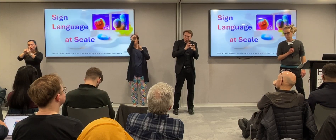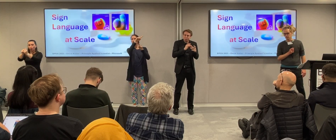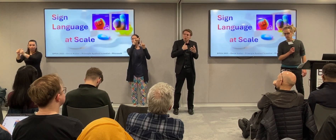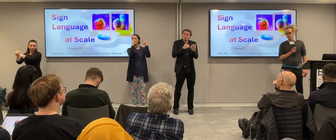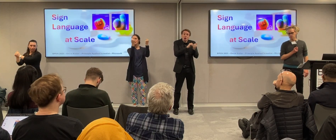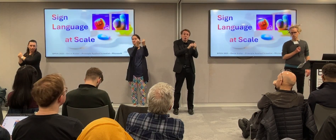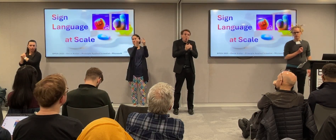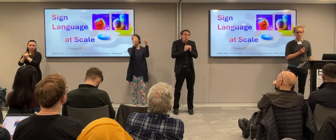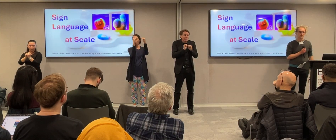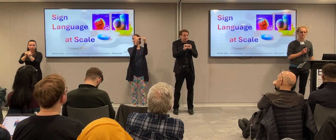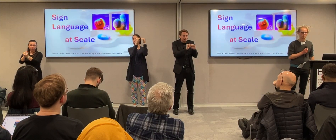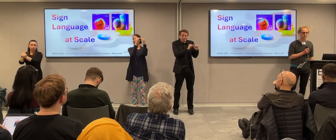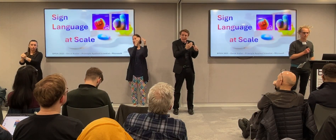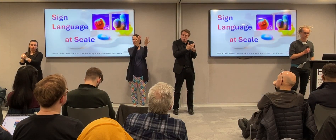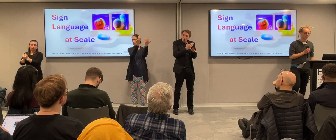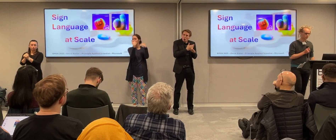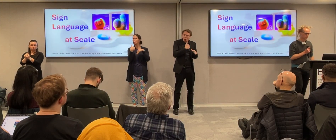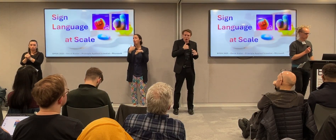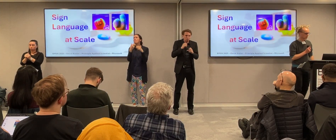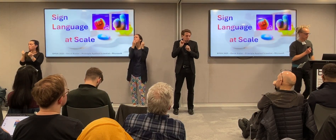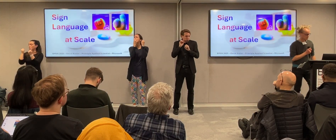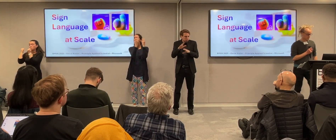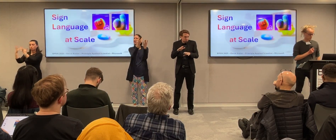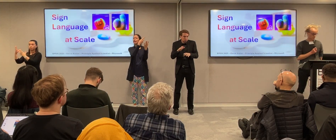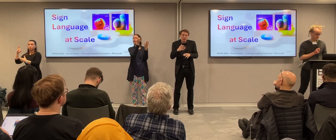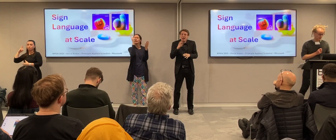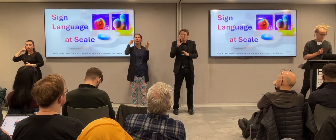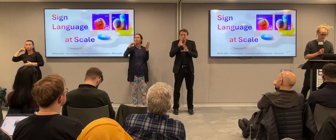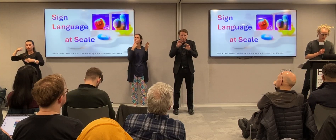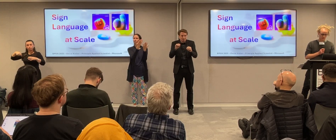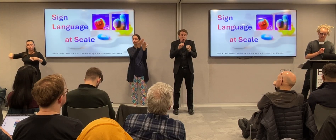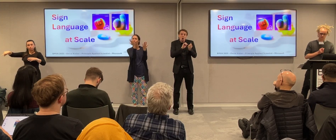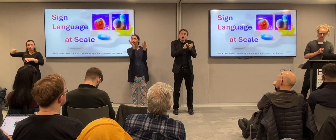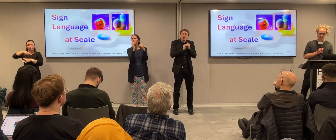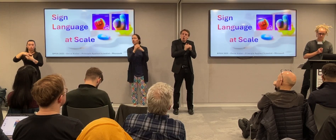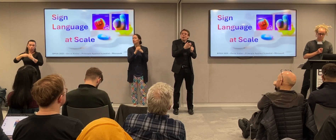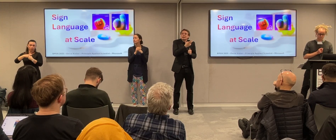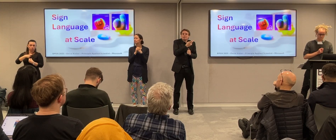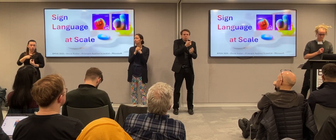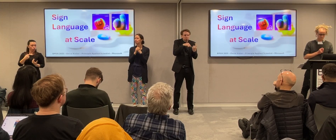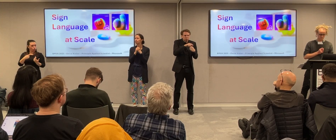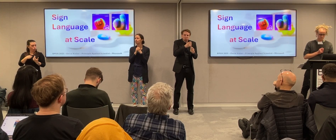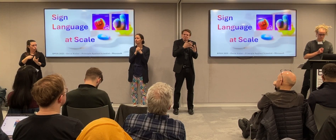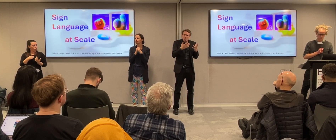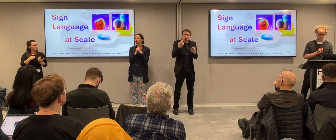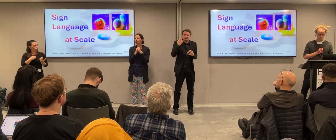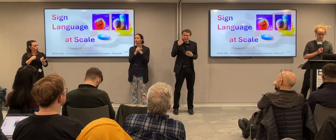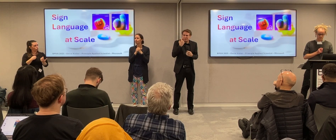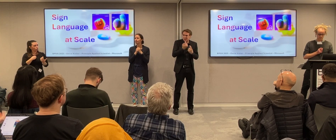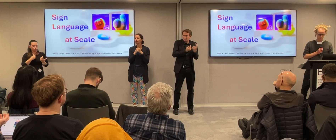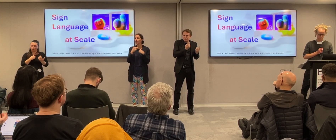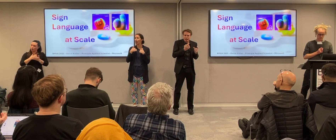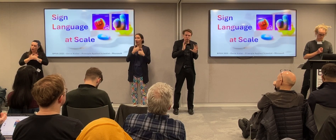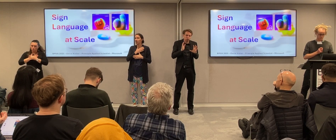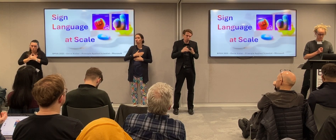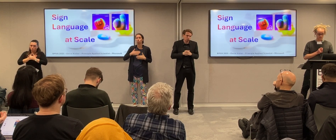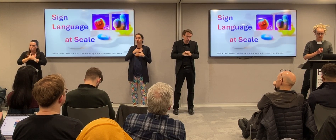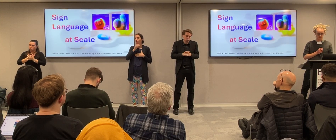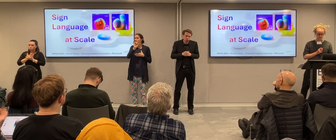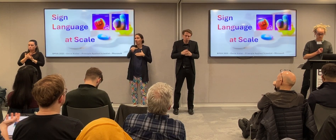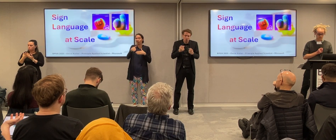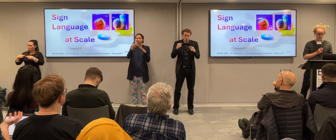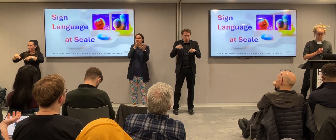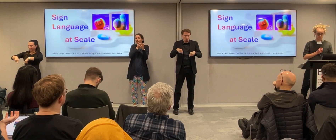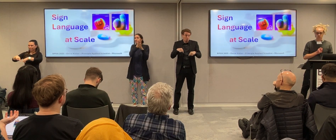and quite a few of them are deaf. So yeah, I really enjoy that kind of like the field